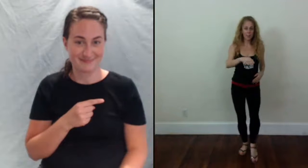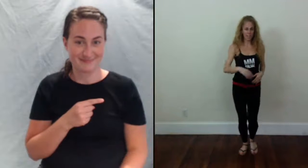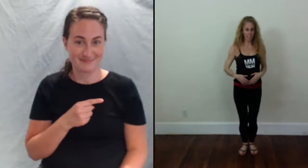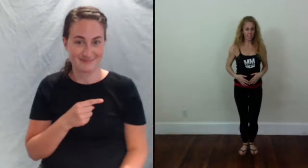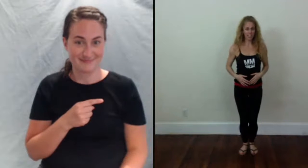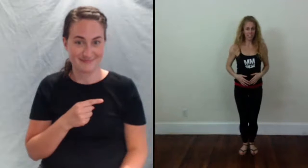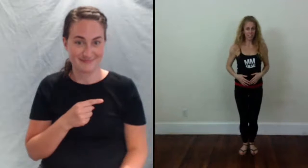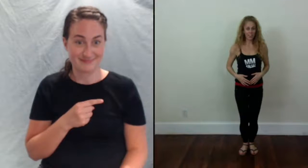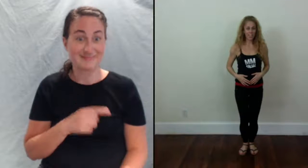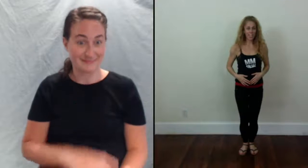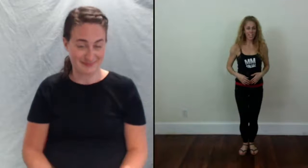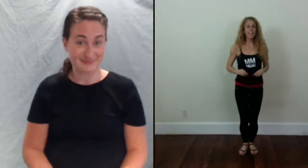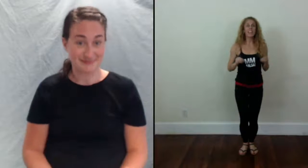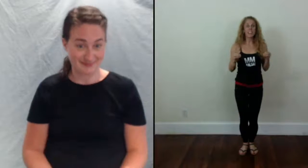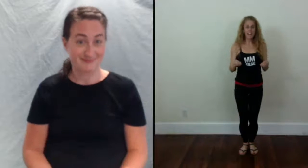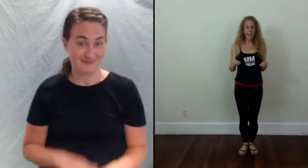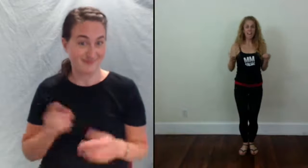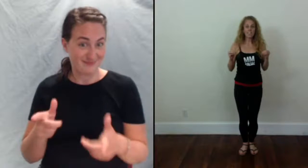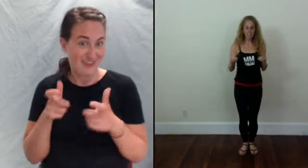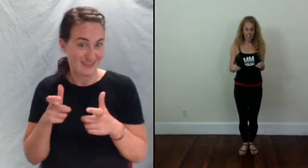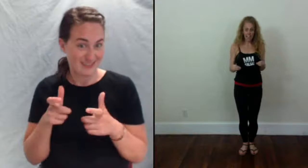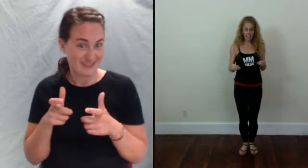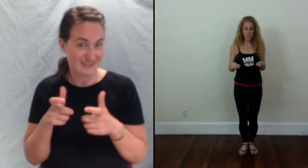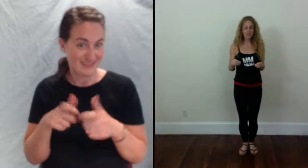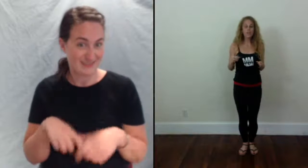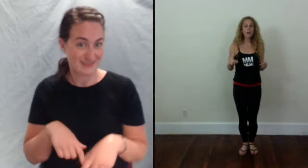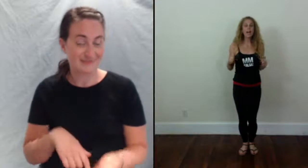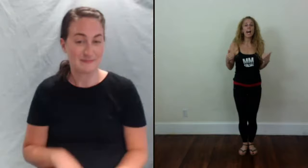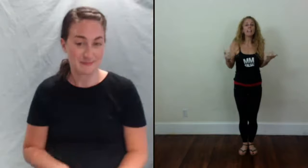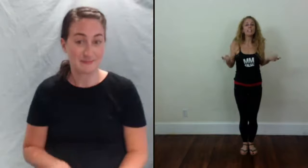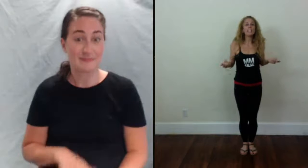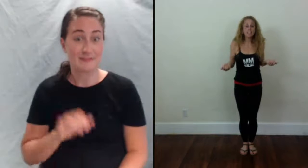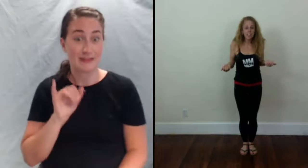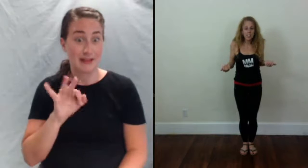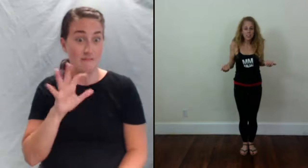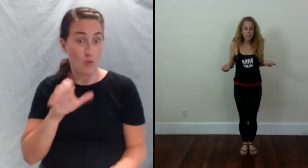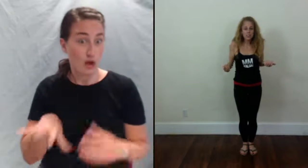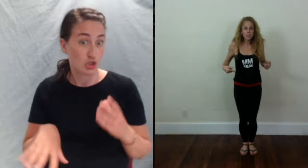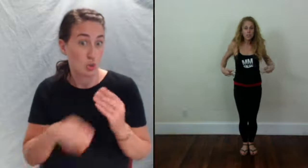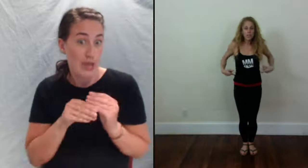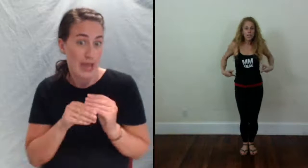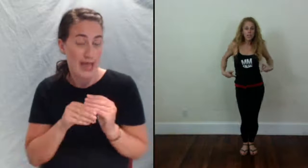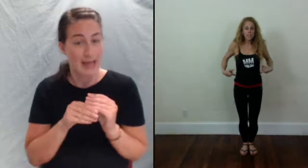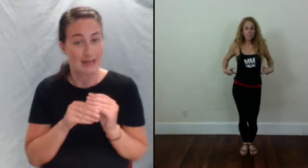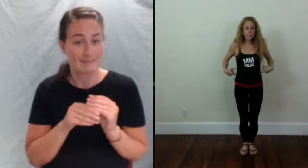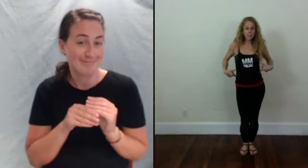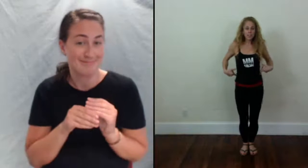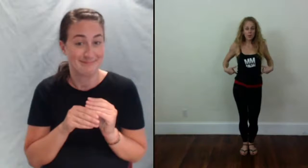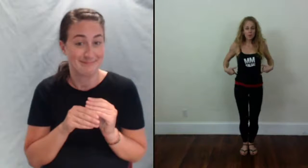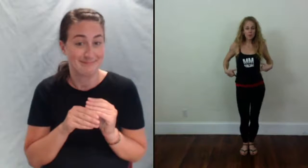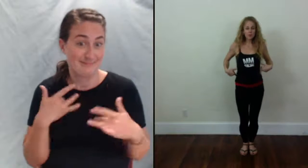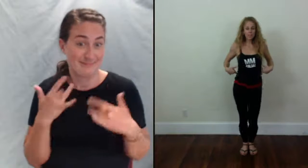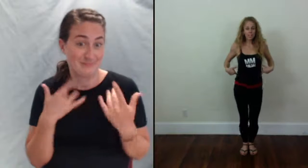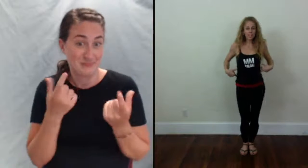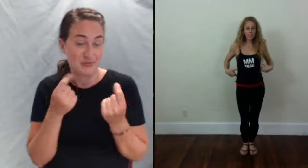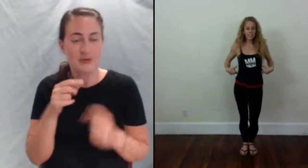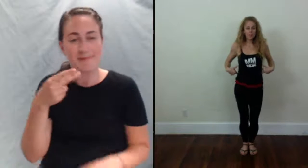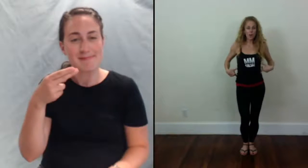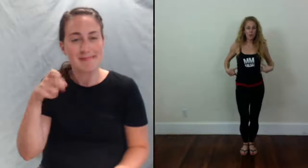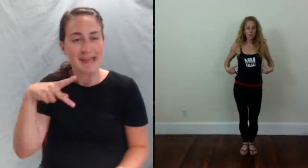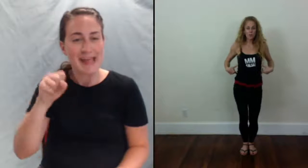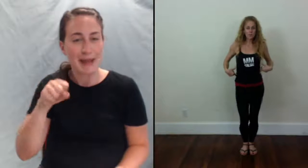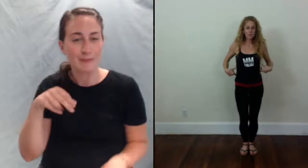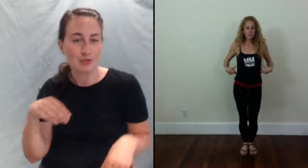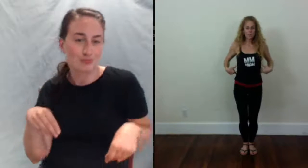and 4 and. Okay? That fast. And if you want to add a little extra to it, you can let your hips move a little as